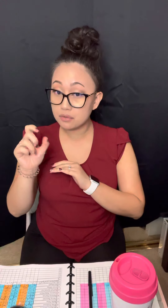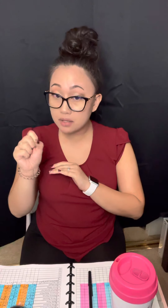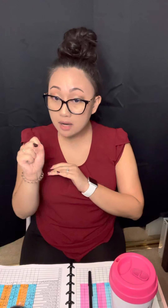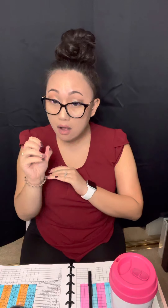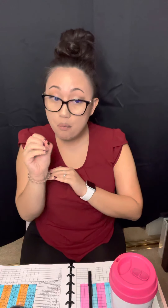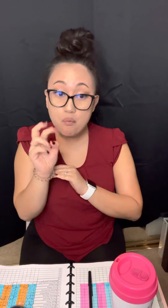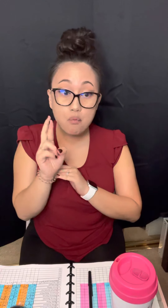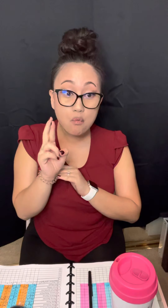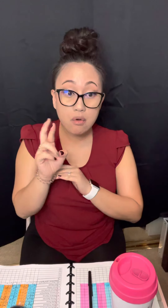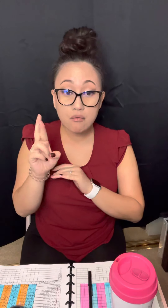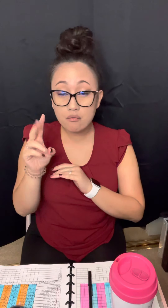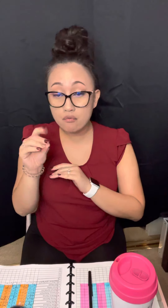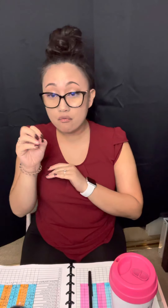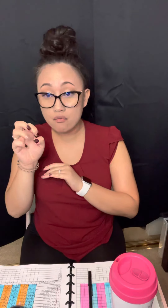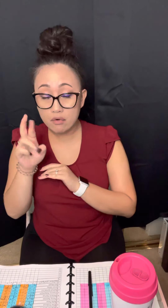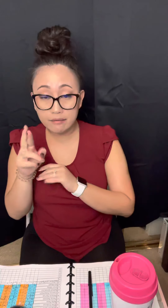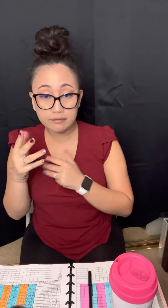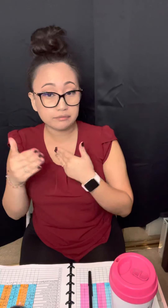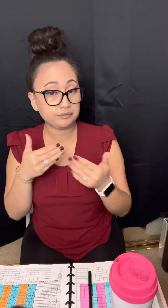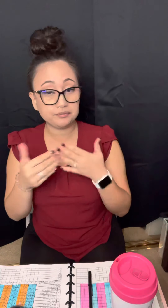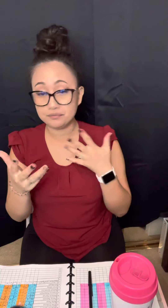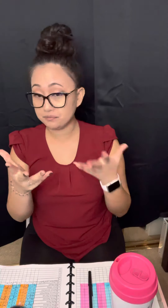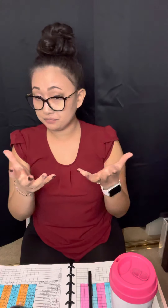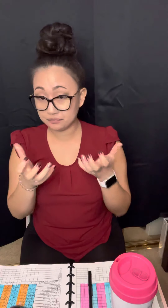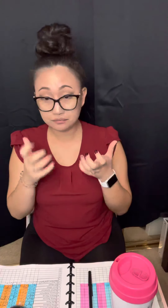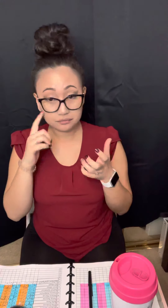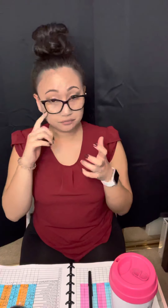Mars, whatever you would like to draw from the story.